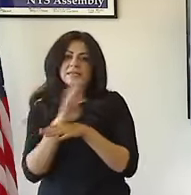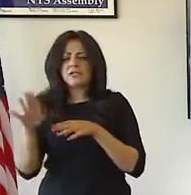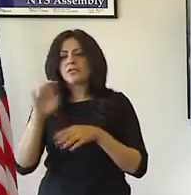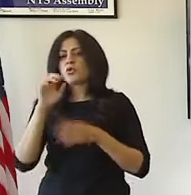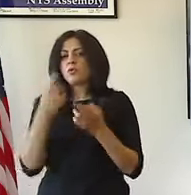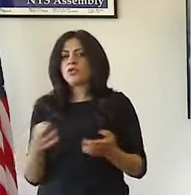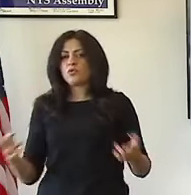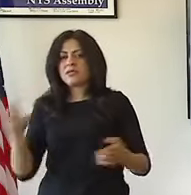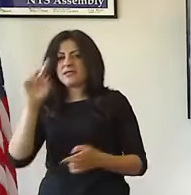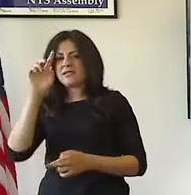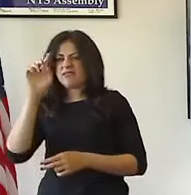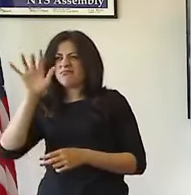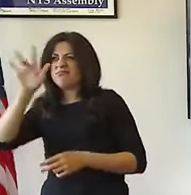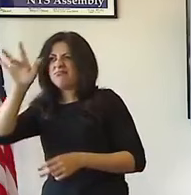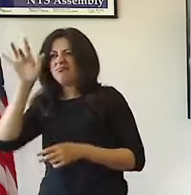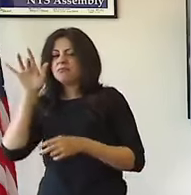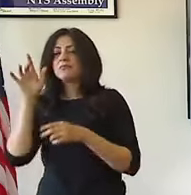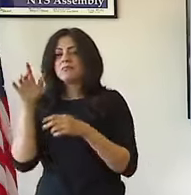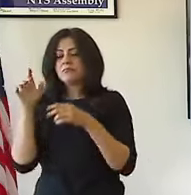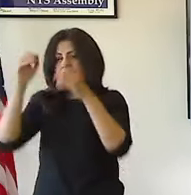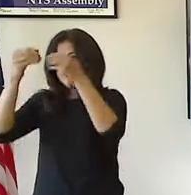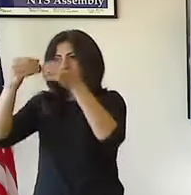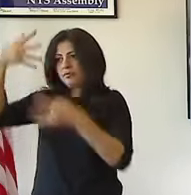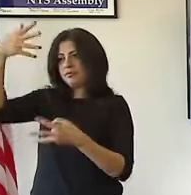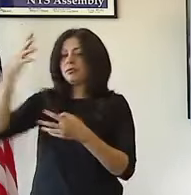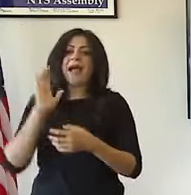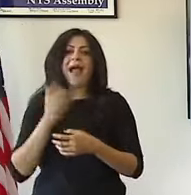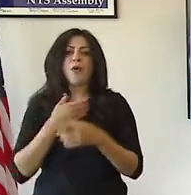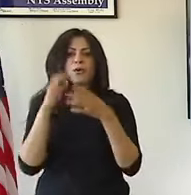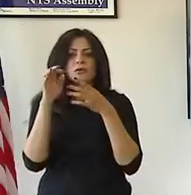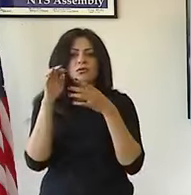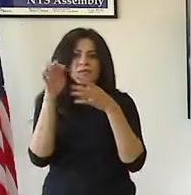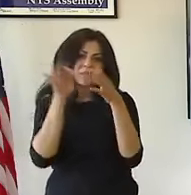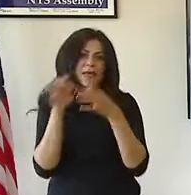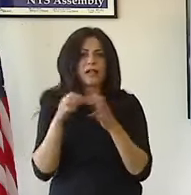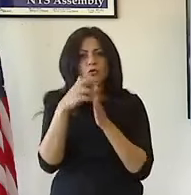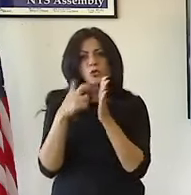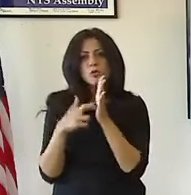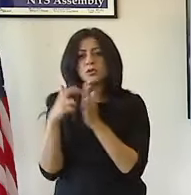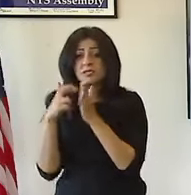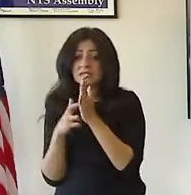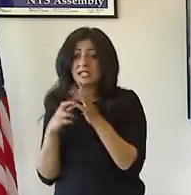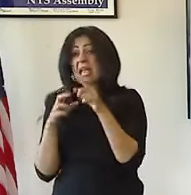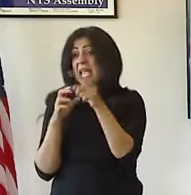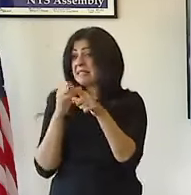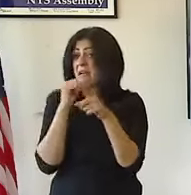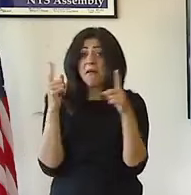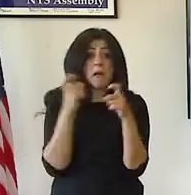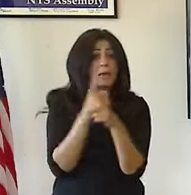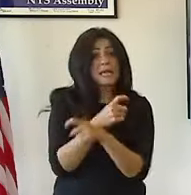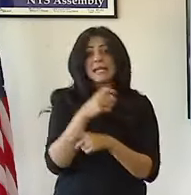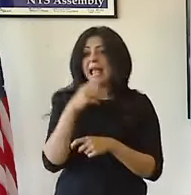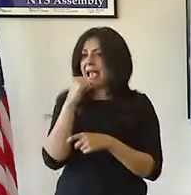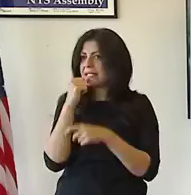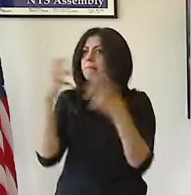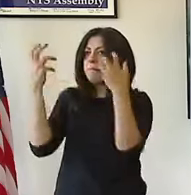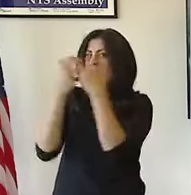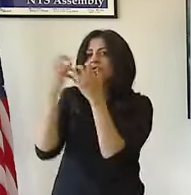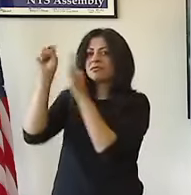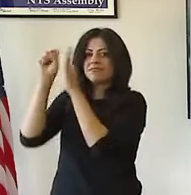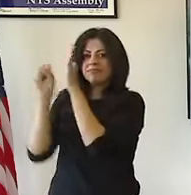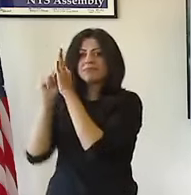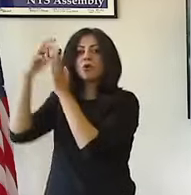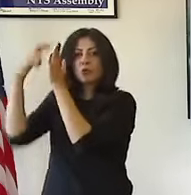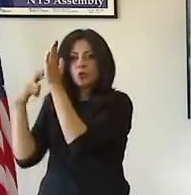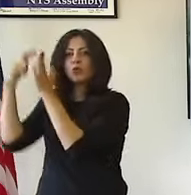business resources will be our guidance to you, which is not complicated and it does not contradict the state guidelines. And within those state guidelines, you'll